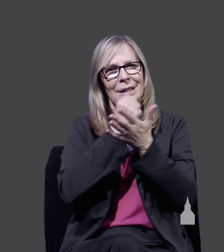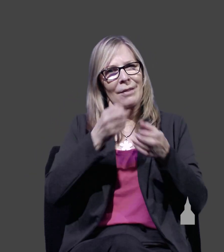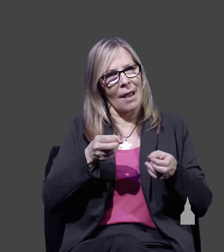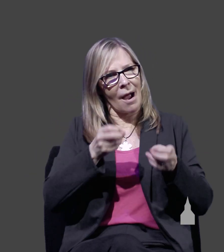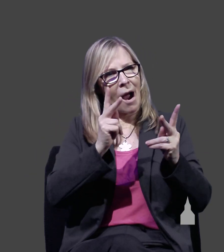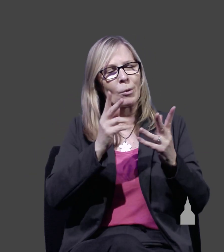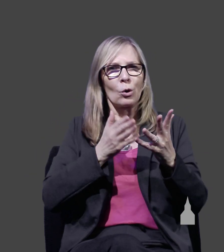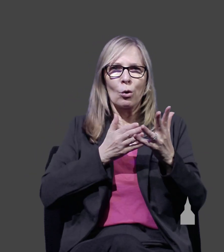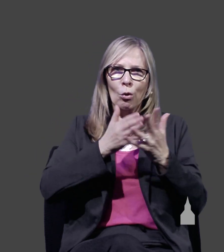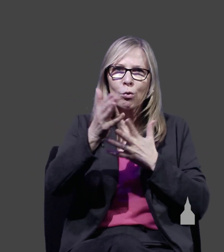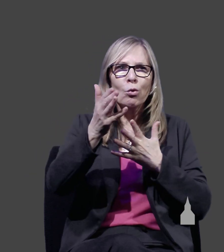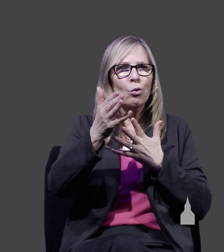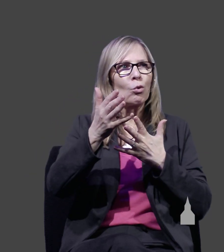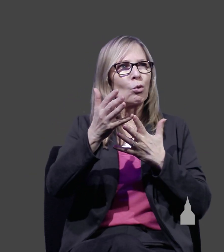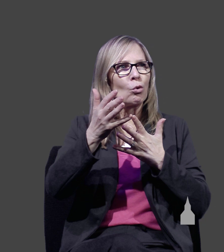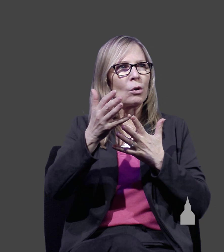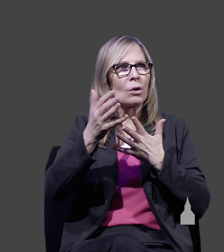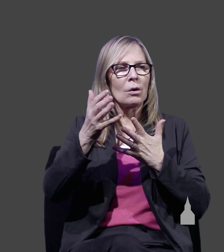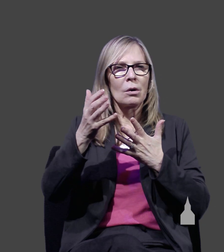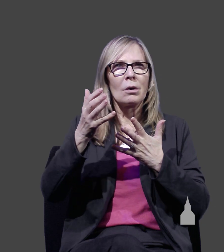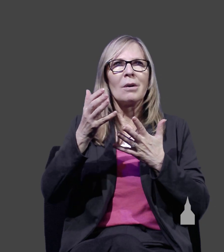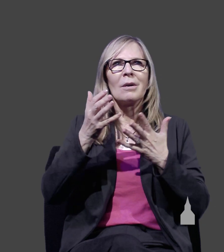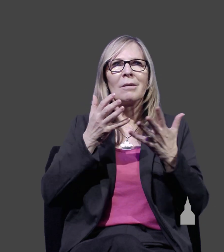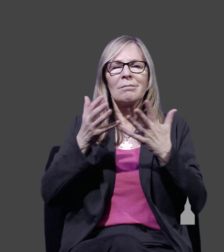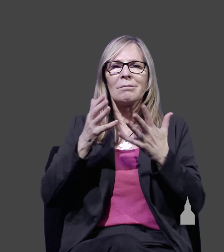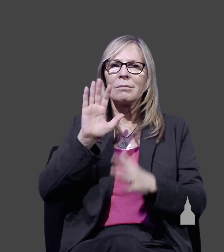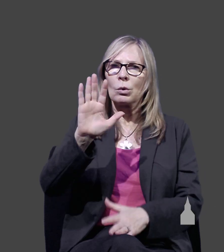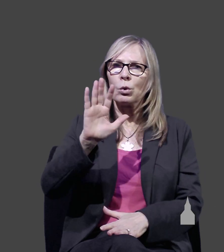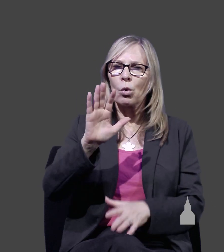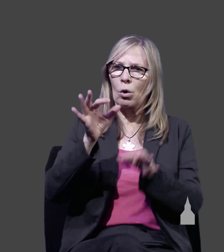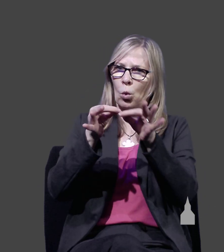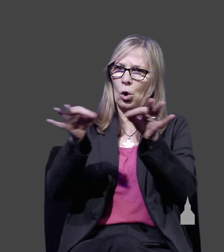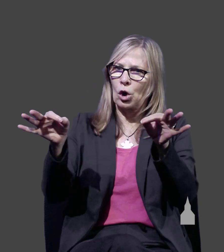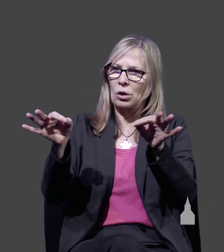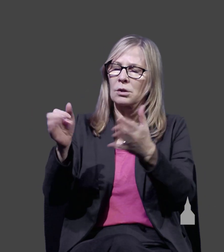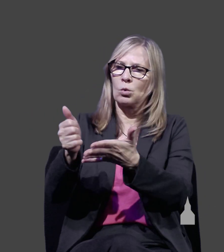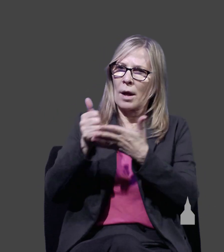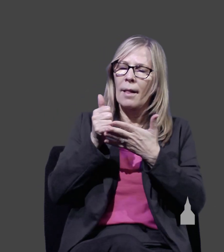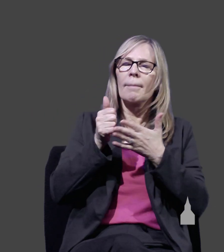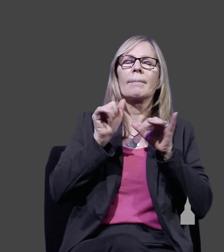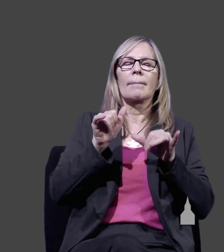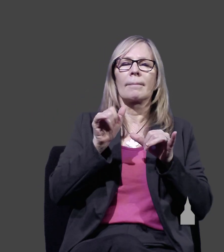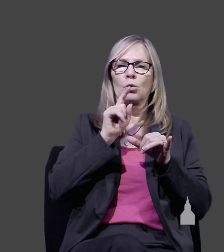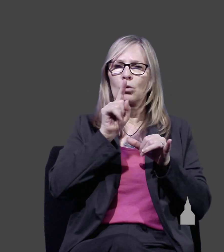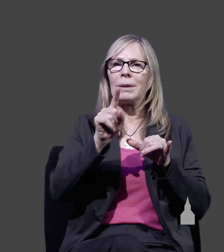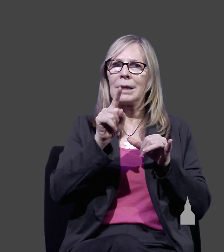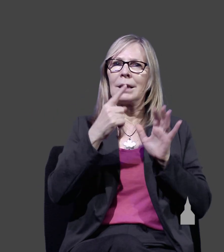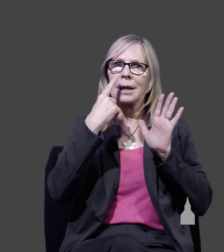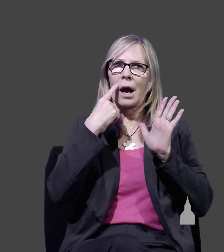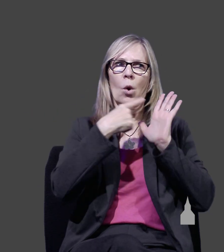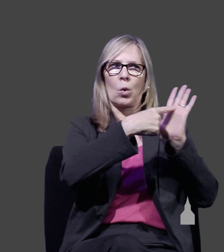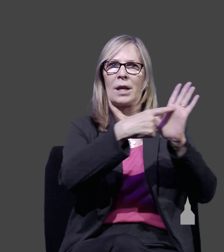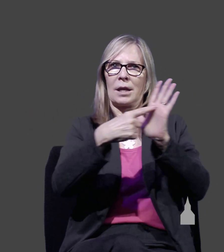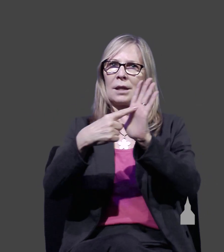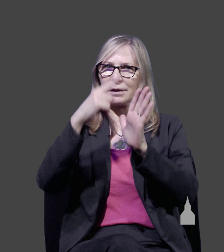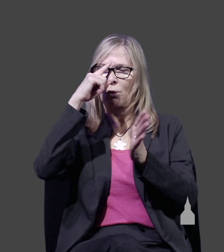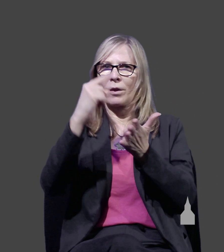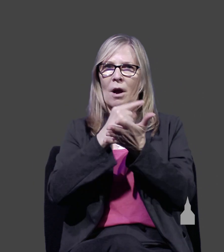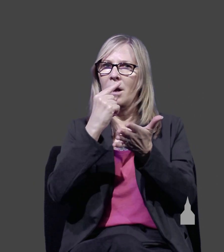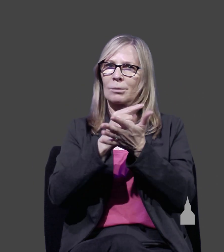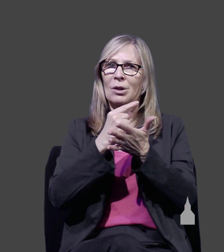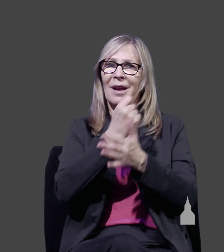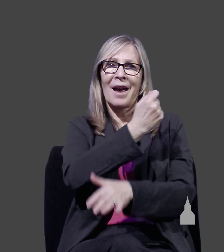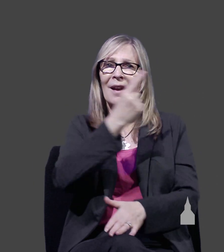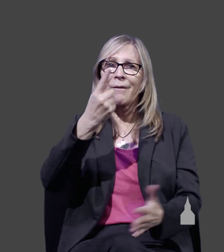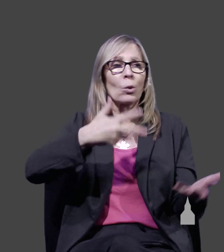opportunities through conduct and through words to be a winsome witness for the gospel. Lord, may everyone